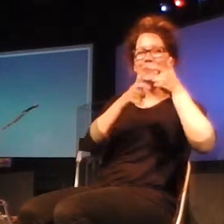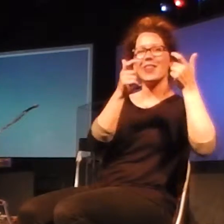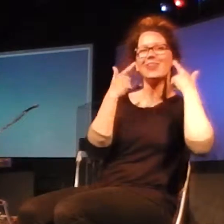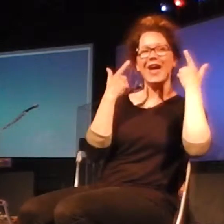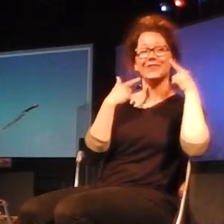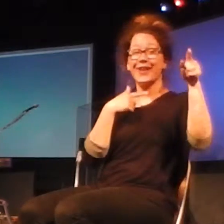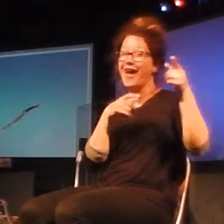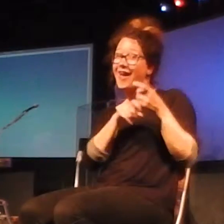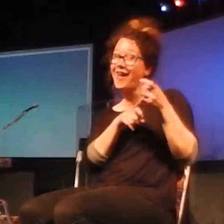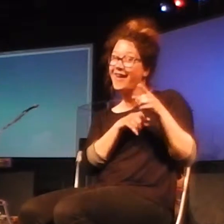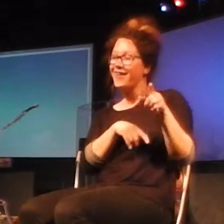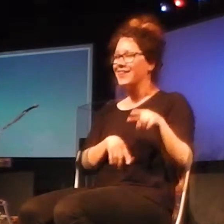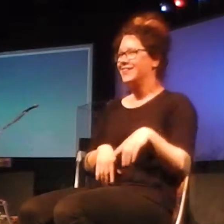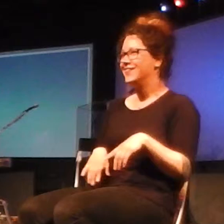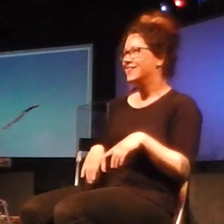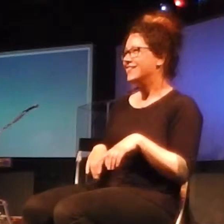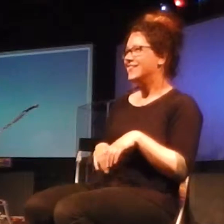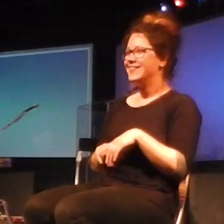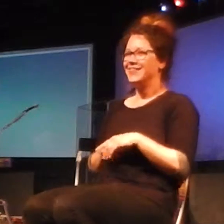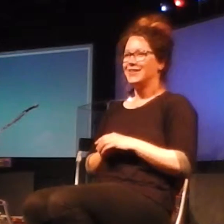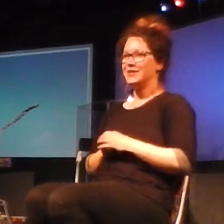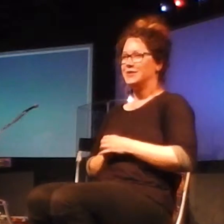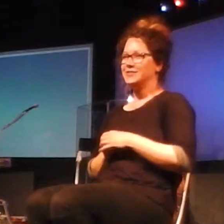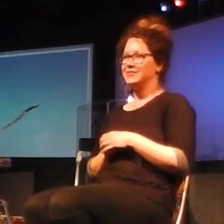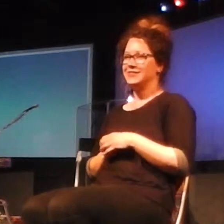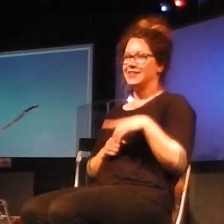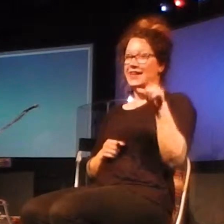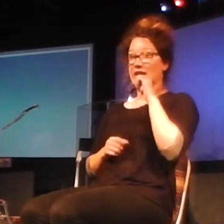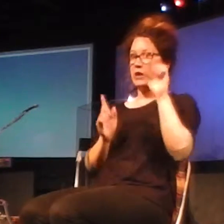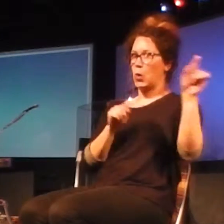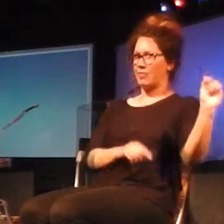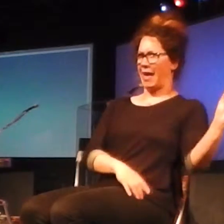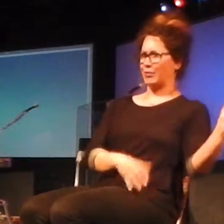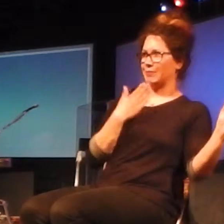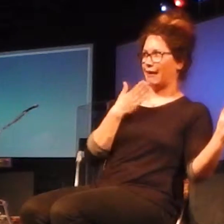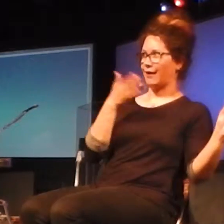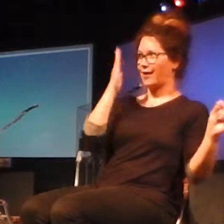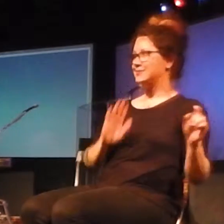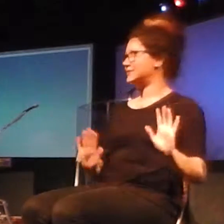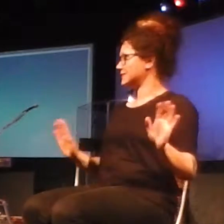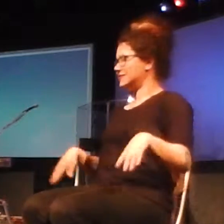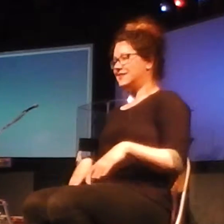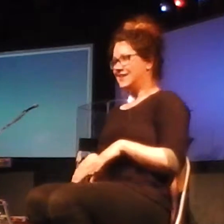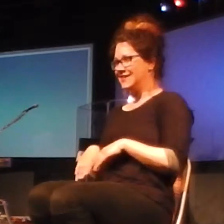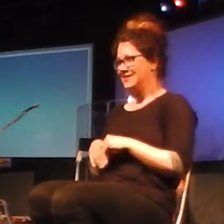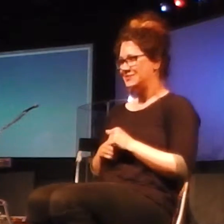you, Brian. At least he wasn't in the bathroom. So,